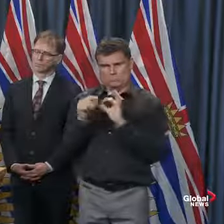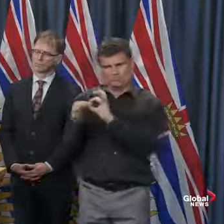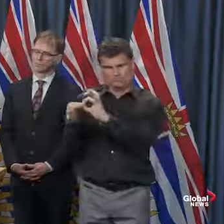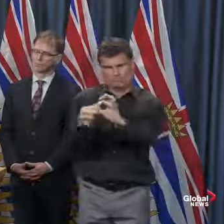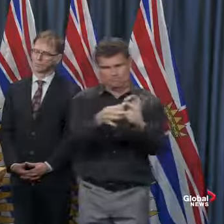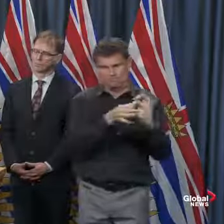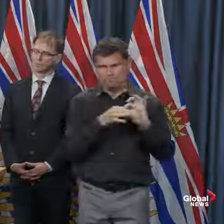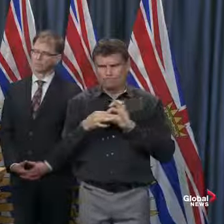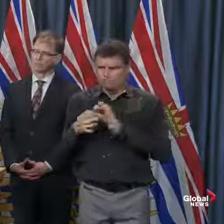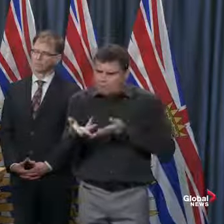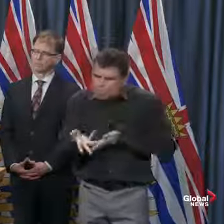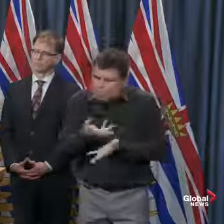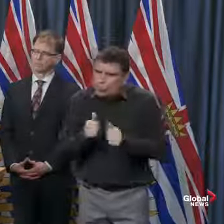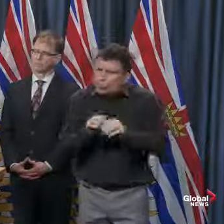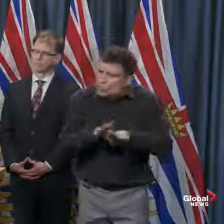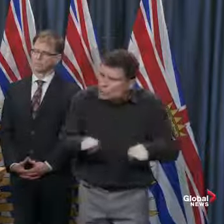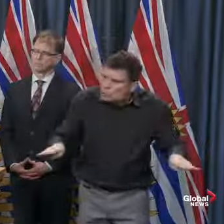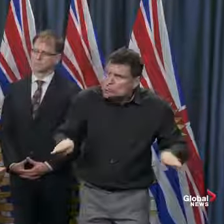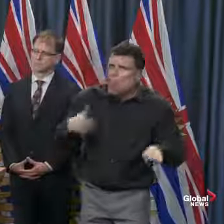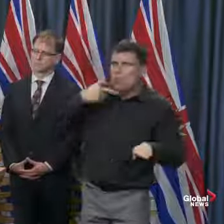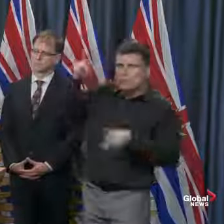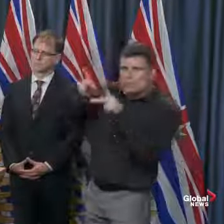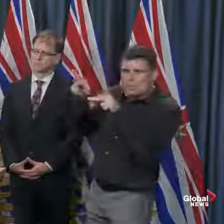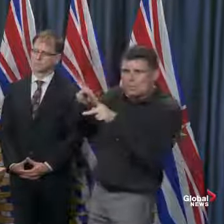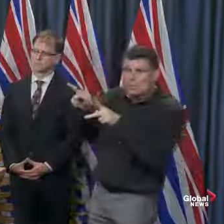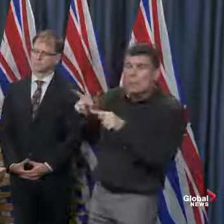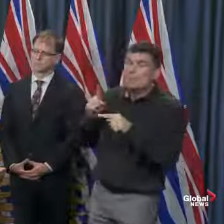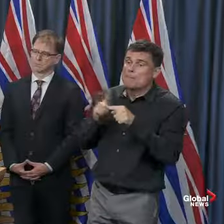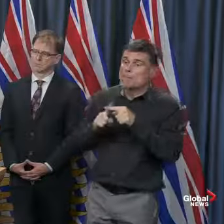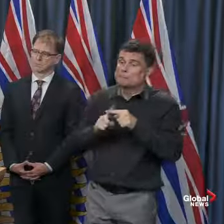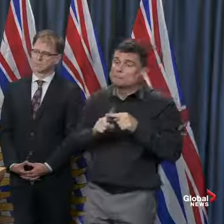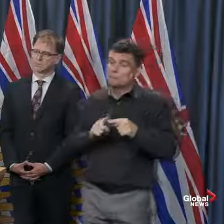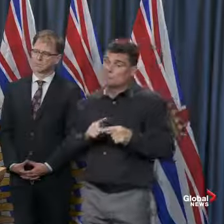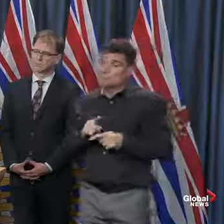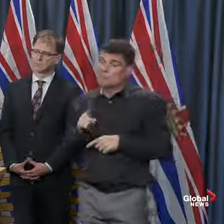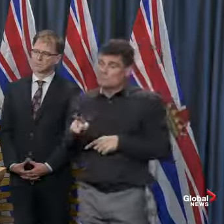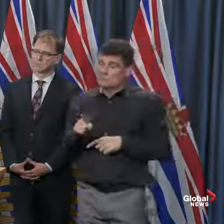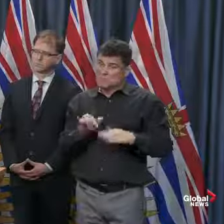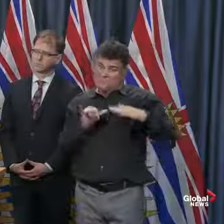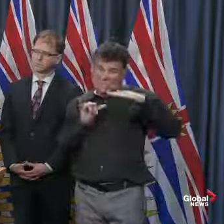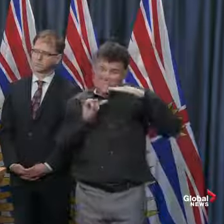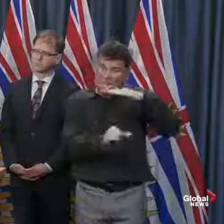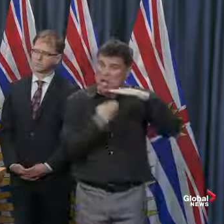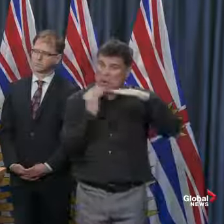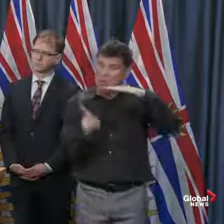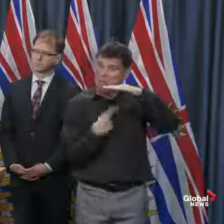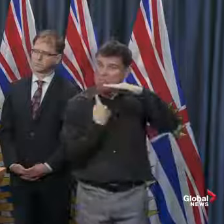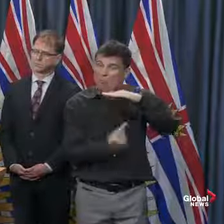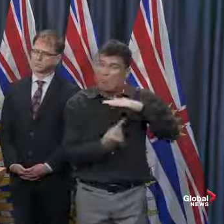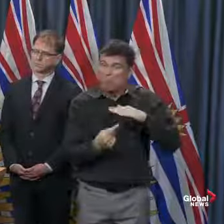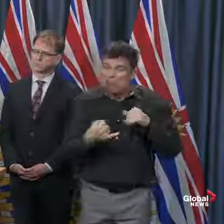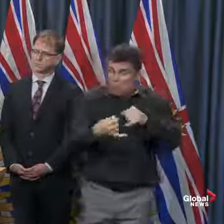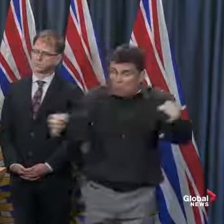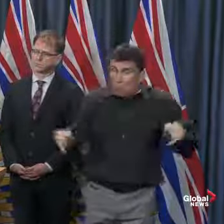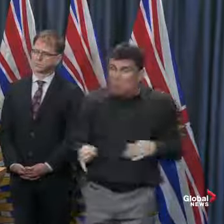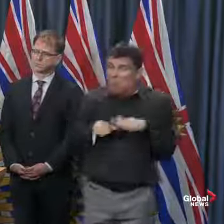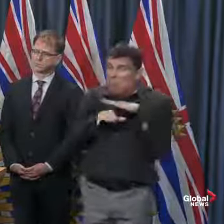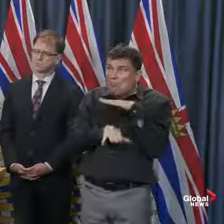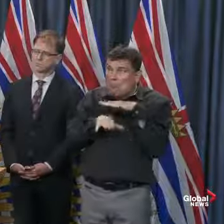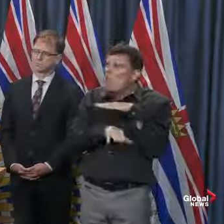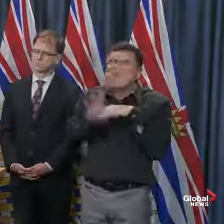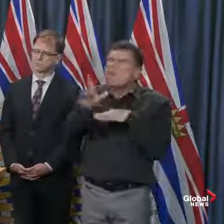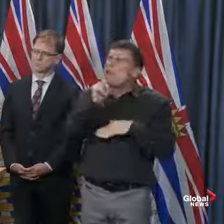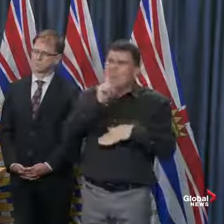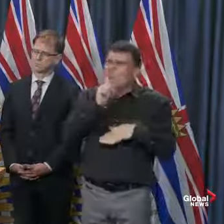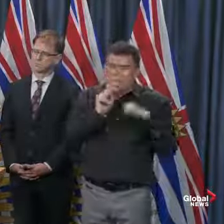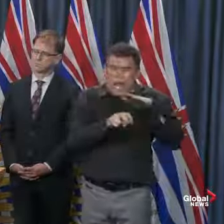to go outside and enjoy the sunshine a little bit, spend some time outside with your family in a small group, not with a large